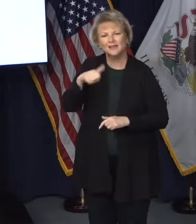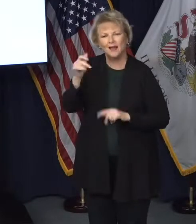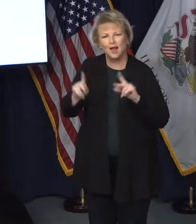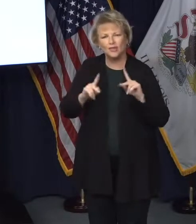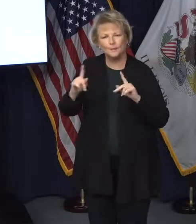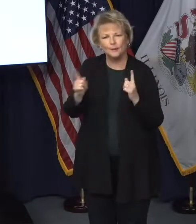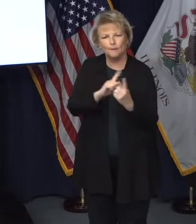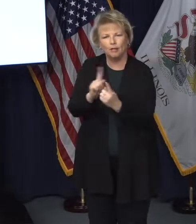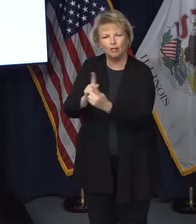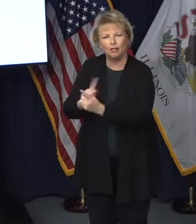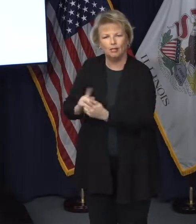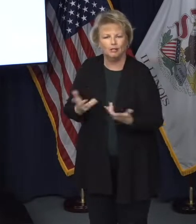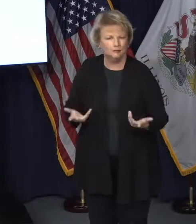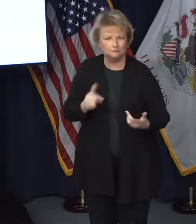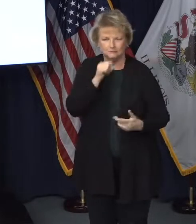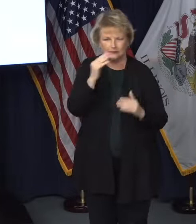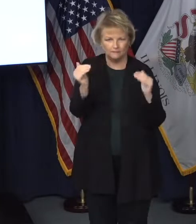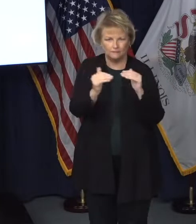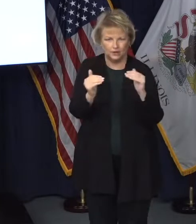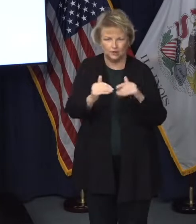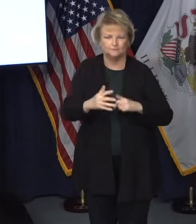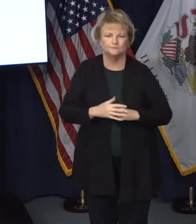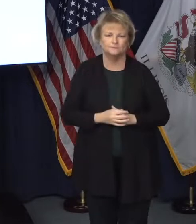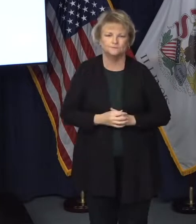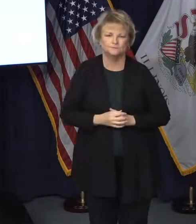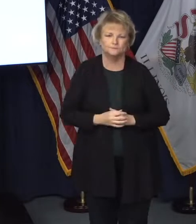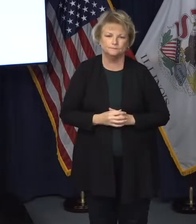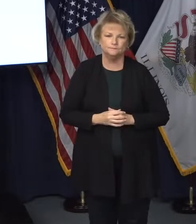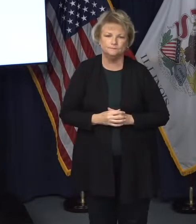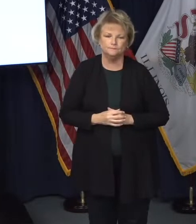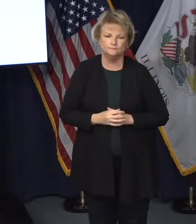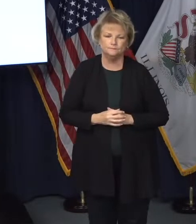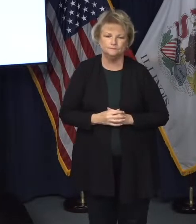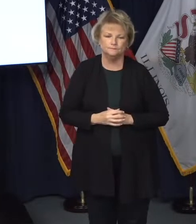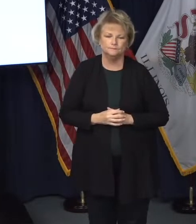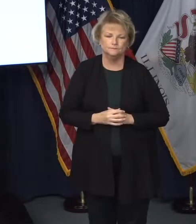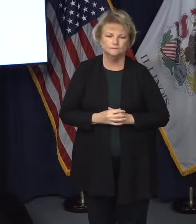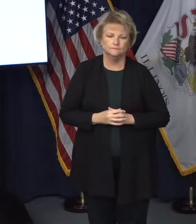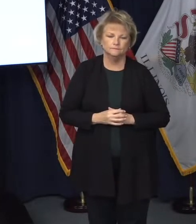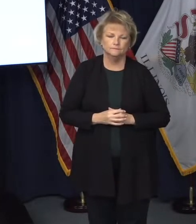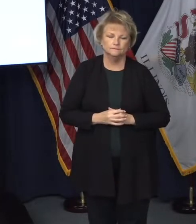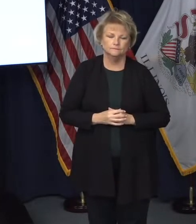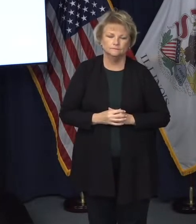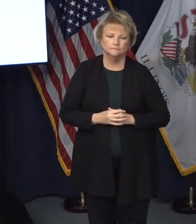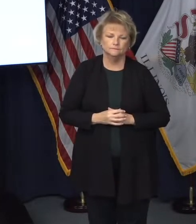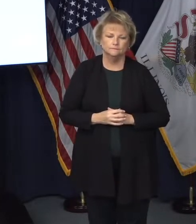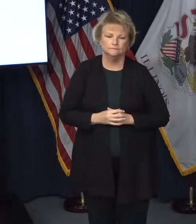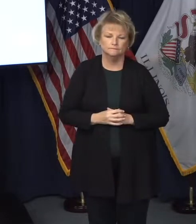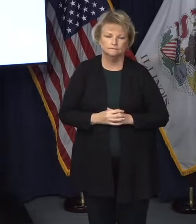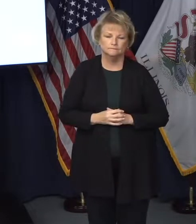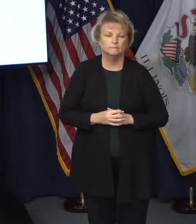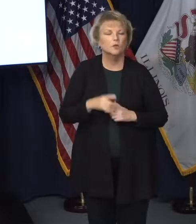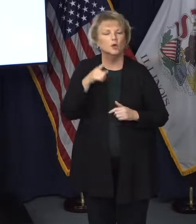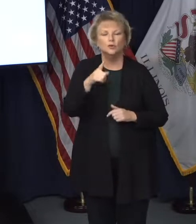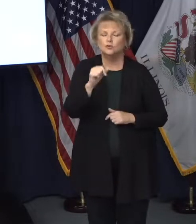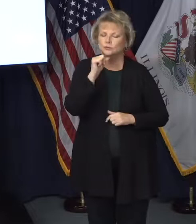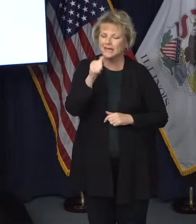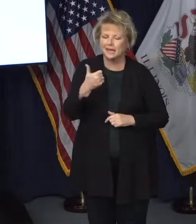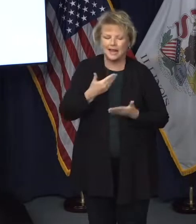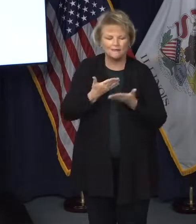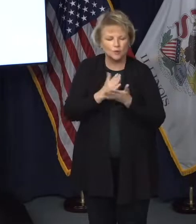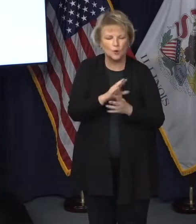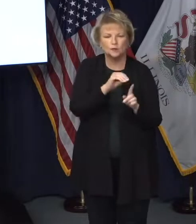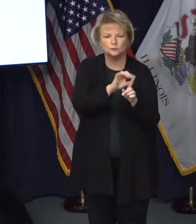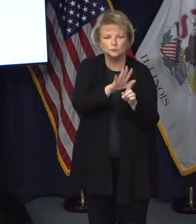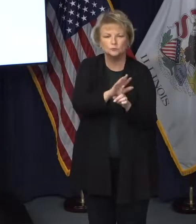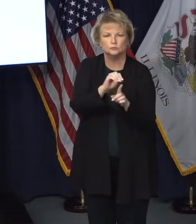mask, or because you won't stop hosting or going to events and gatherings, or because you won't socially distance. You don't have the right to